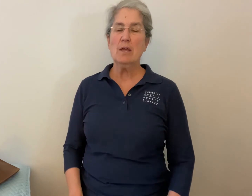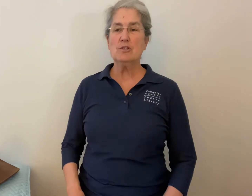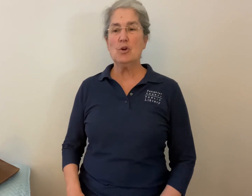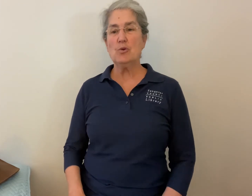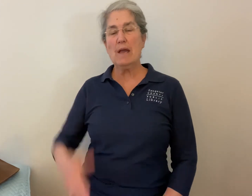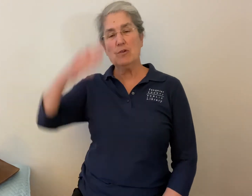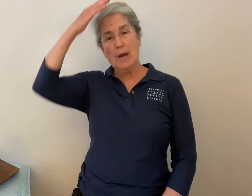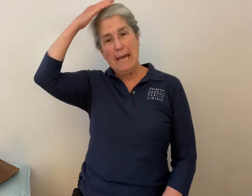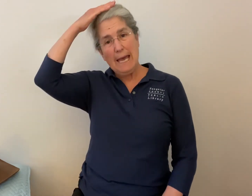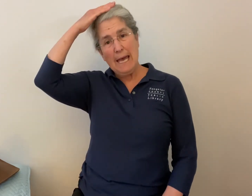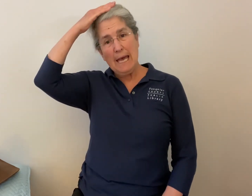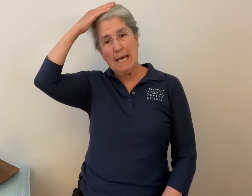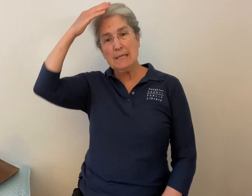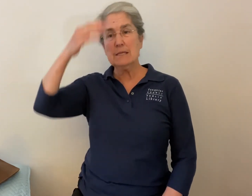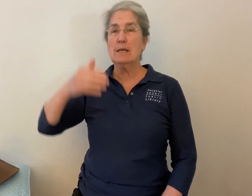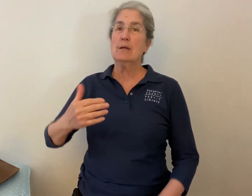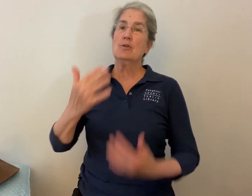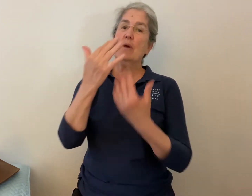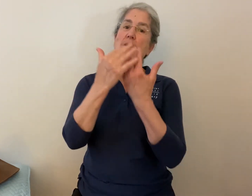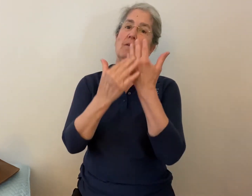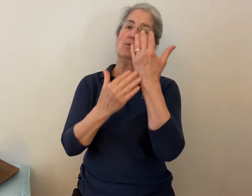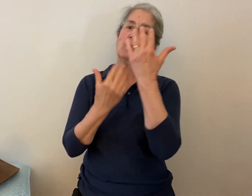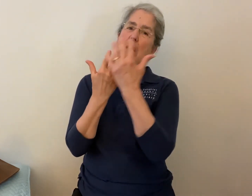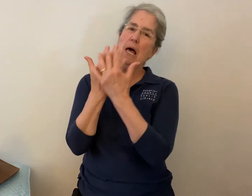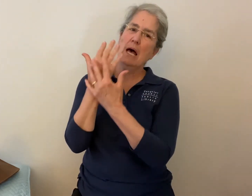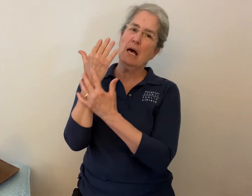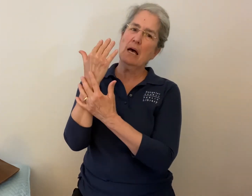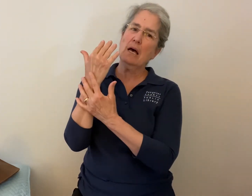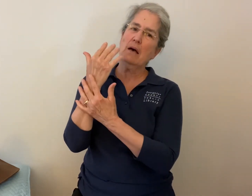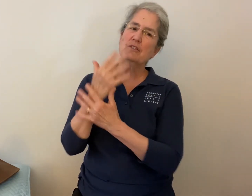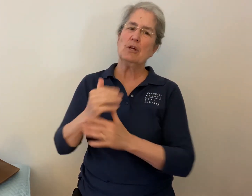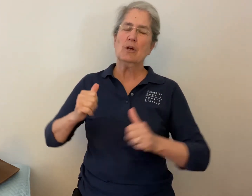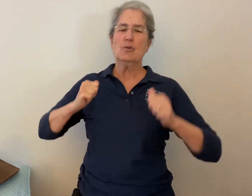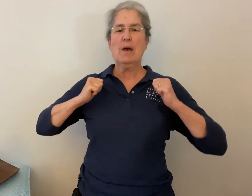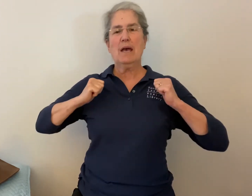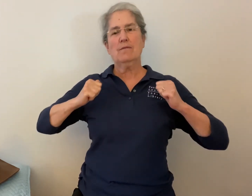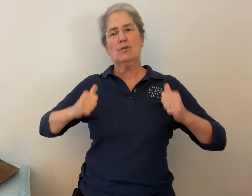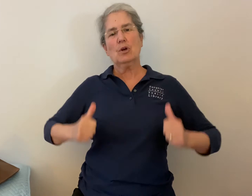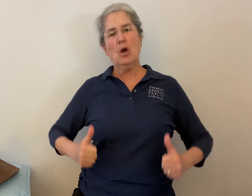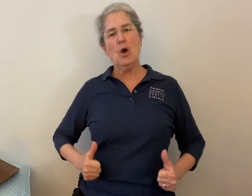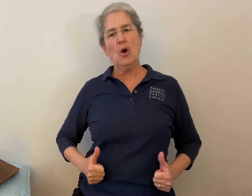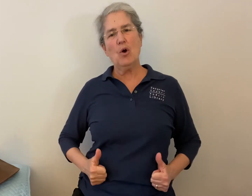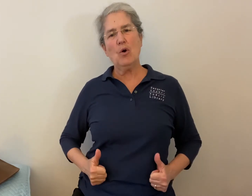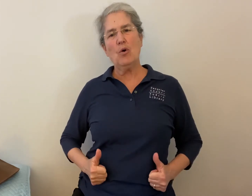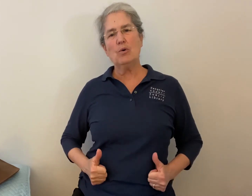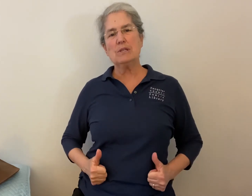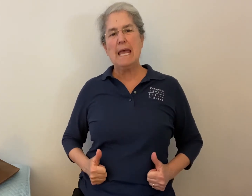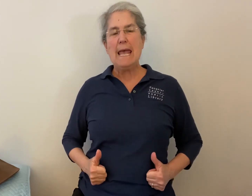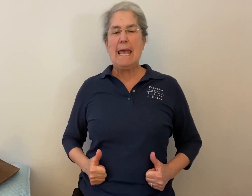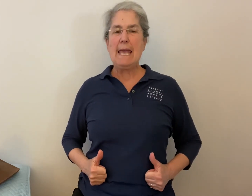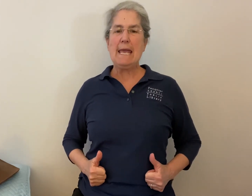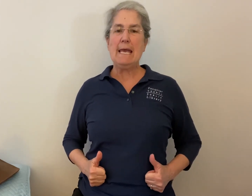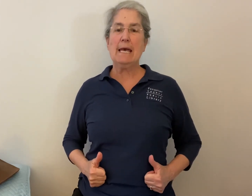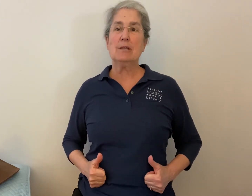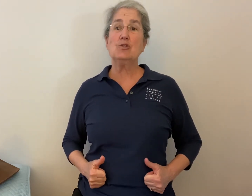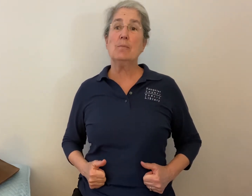So you have your hat, you have your gloves, you have your coat, and you might